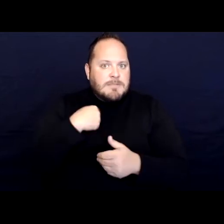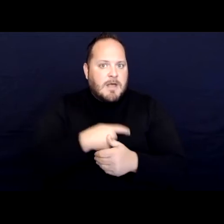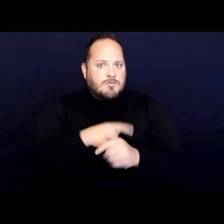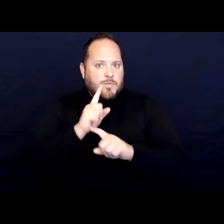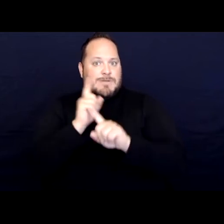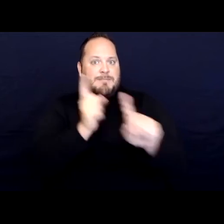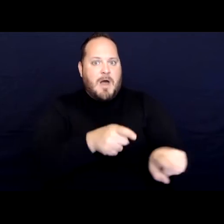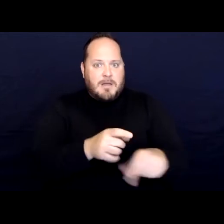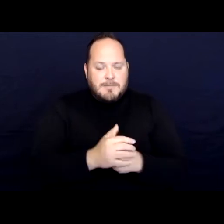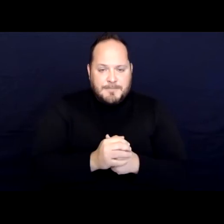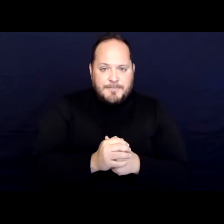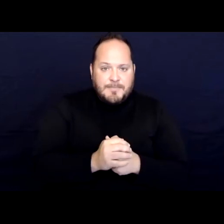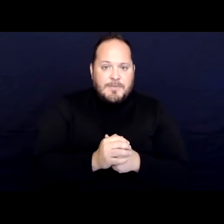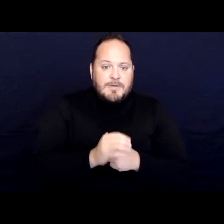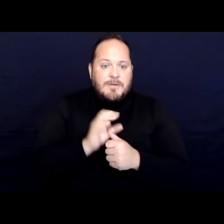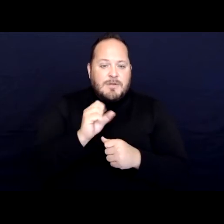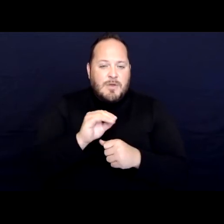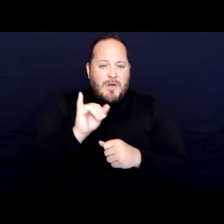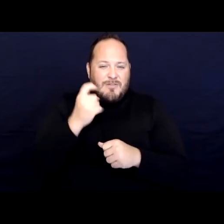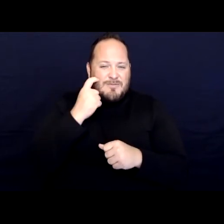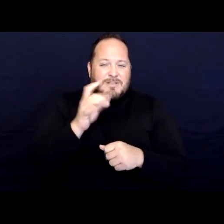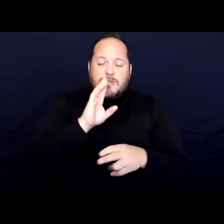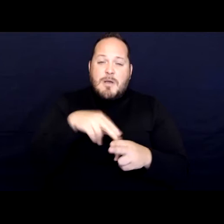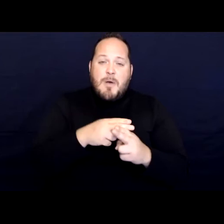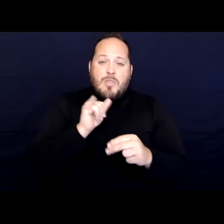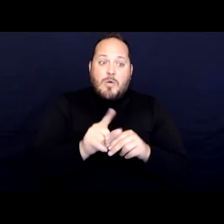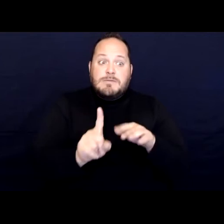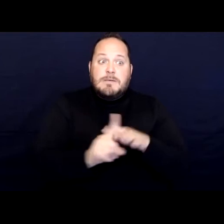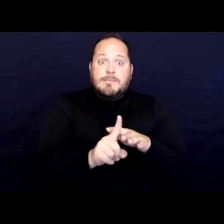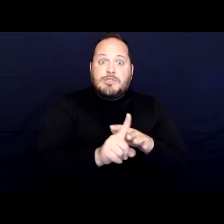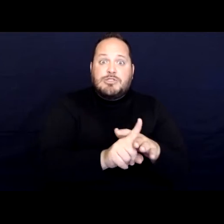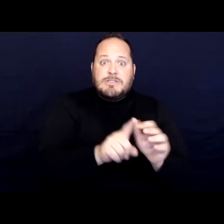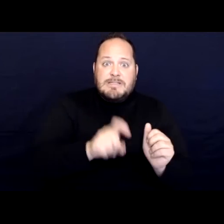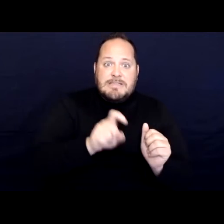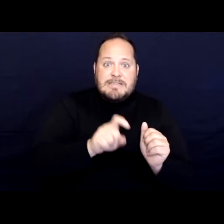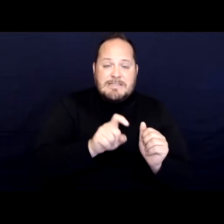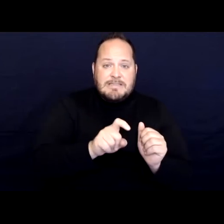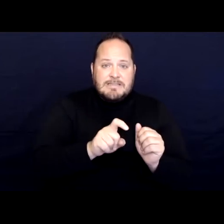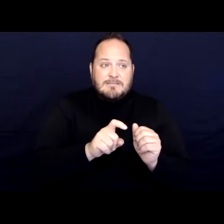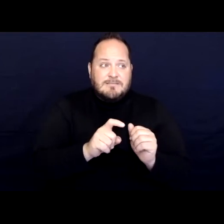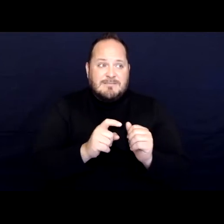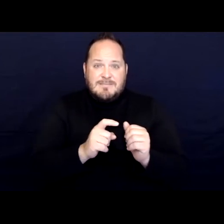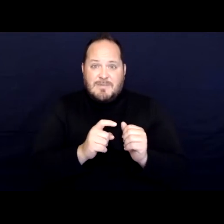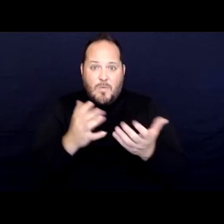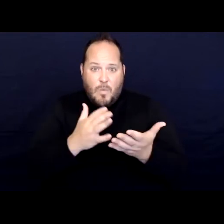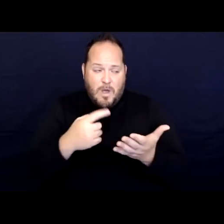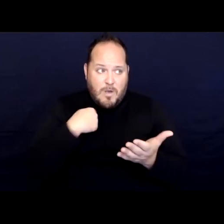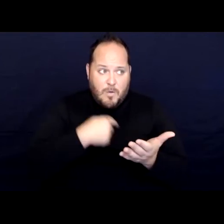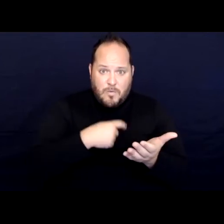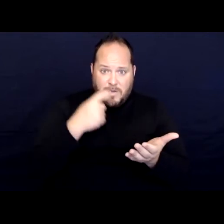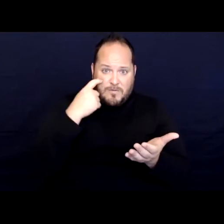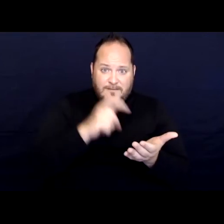So out of those emerging needs that I was talking about earlier, things that sort of revealed themselves were the